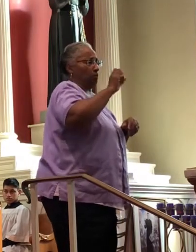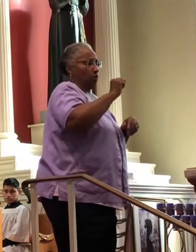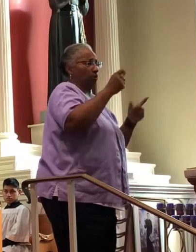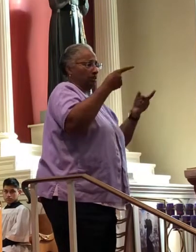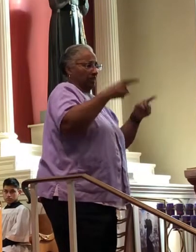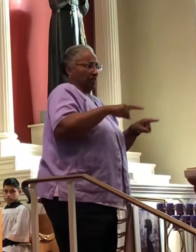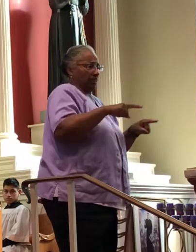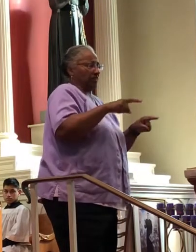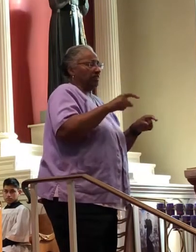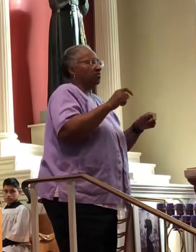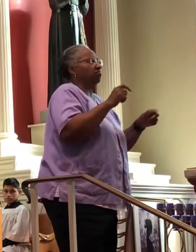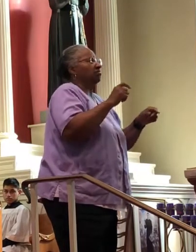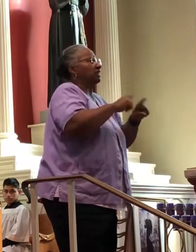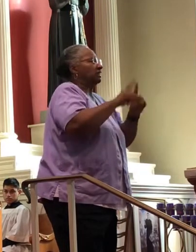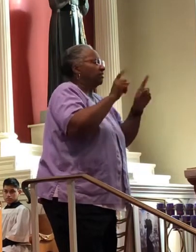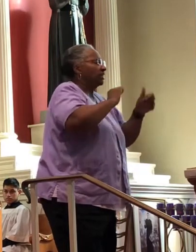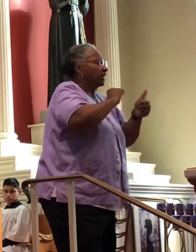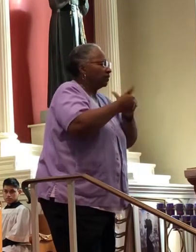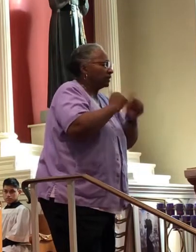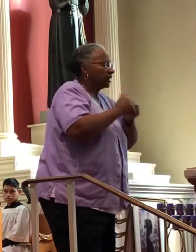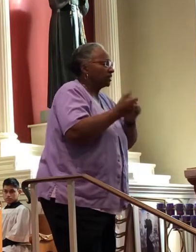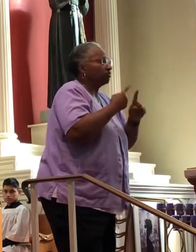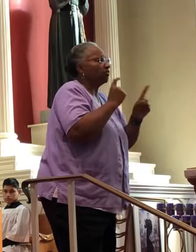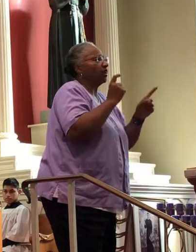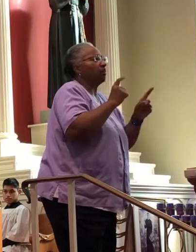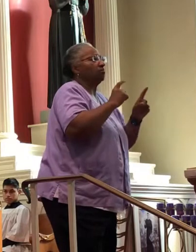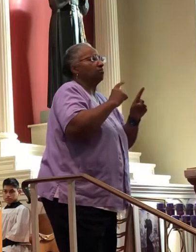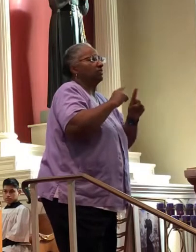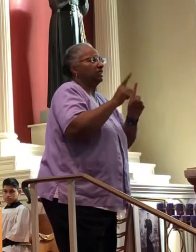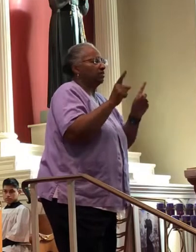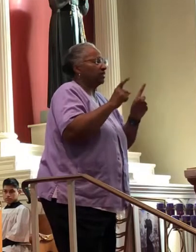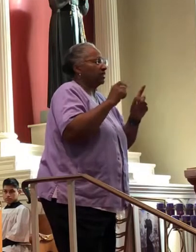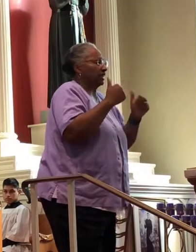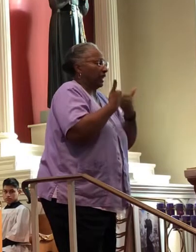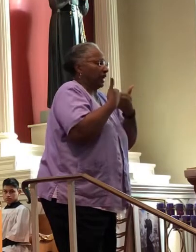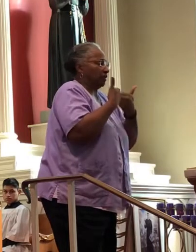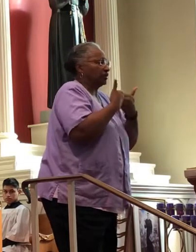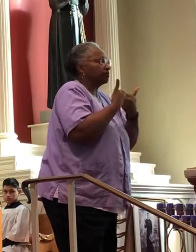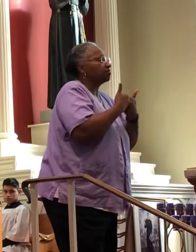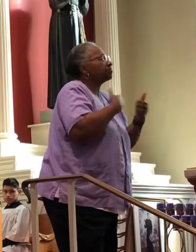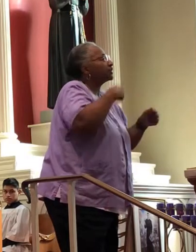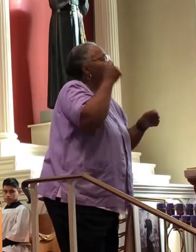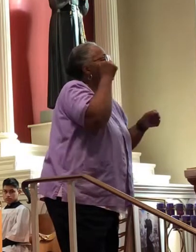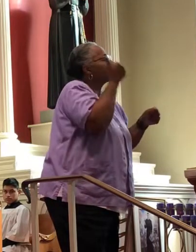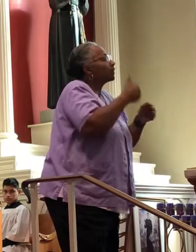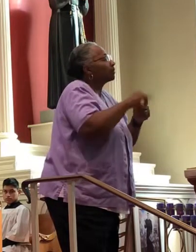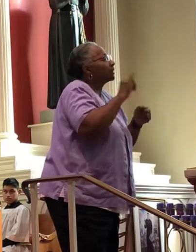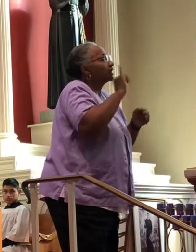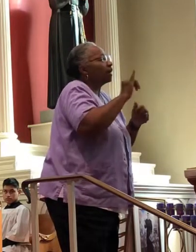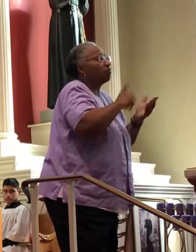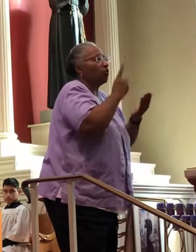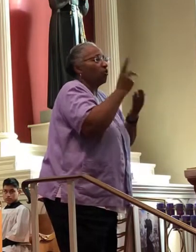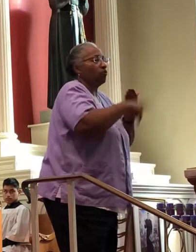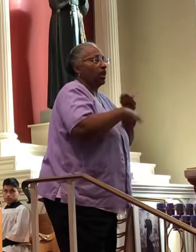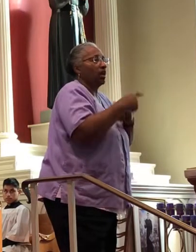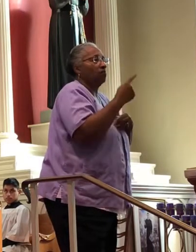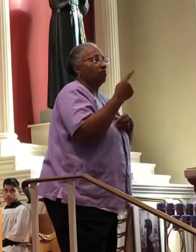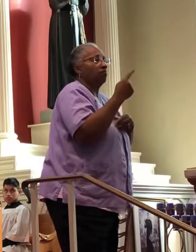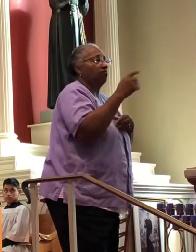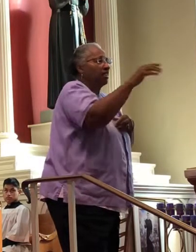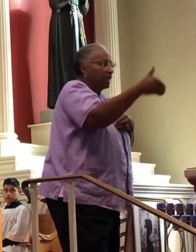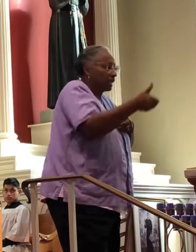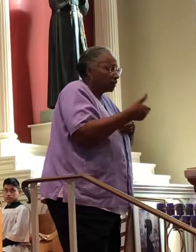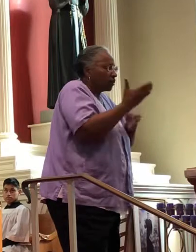just competitions from different sports. And I remember the intro to that program. It always talked